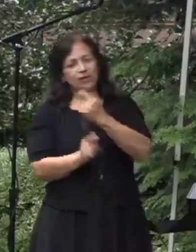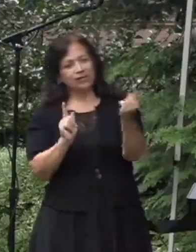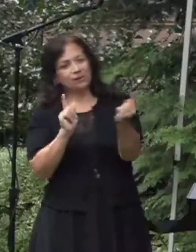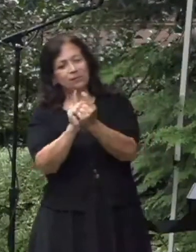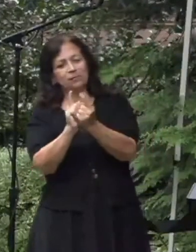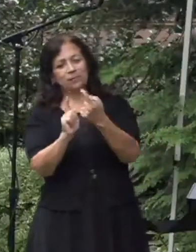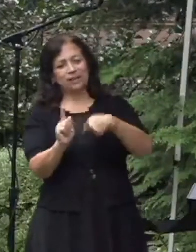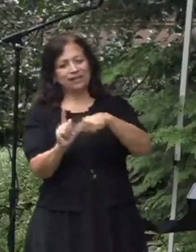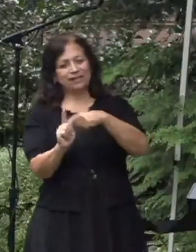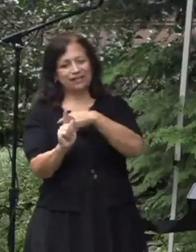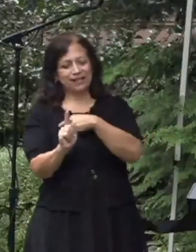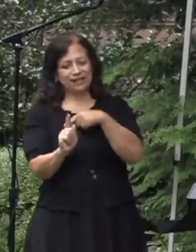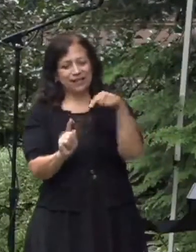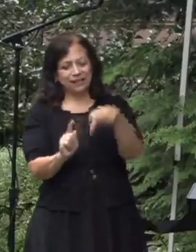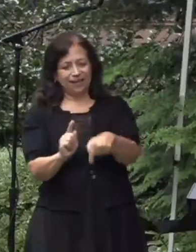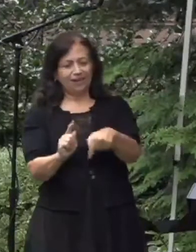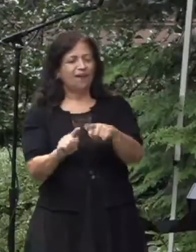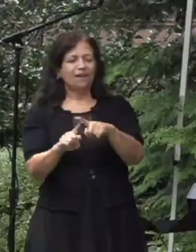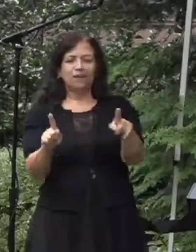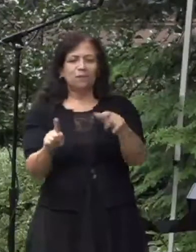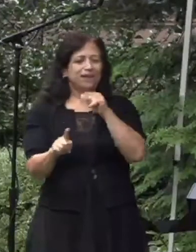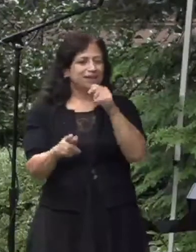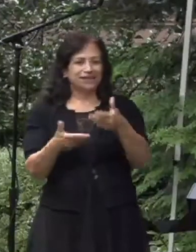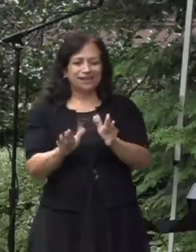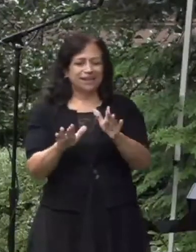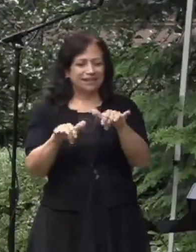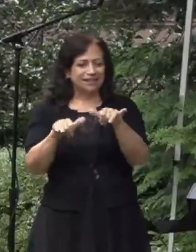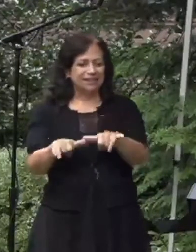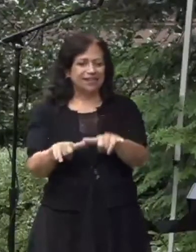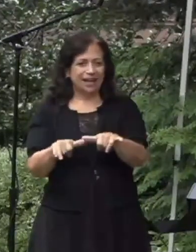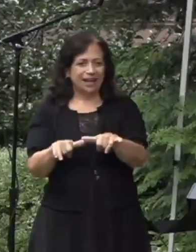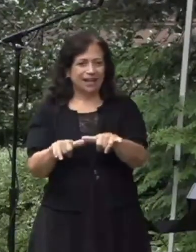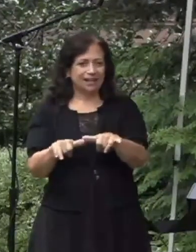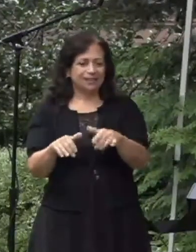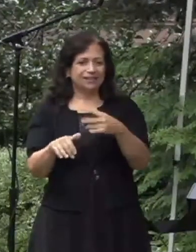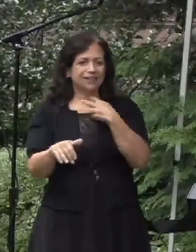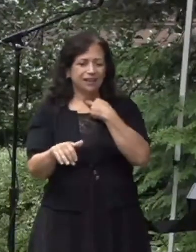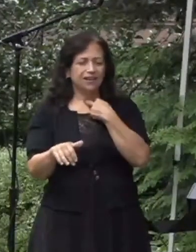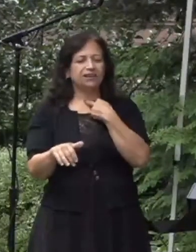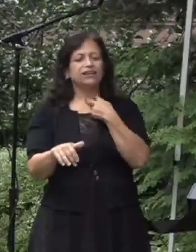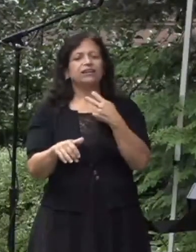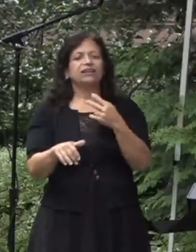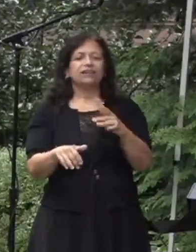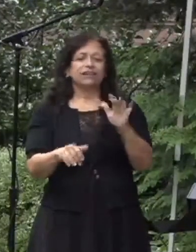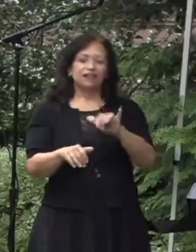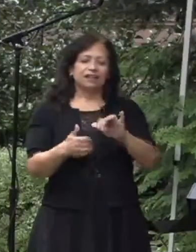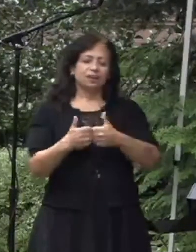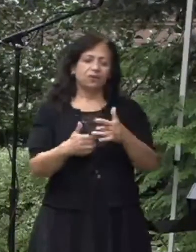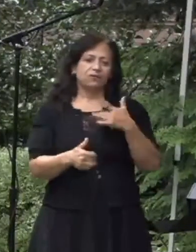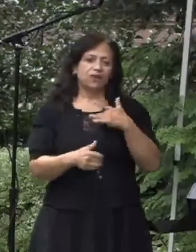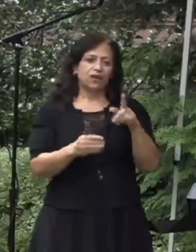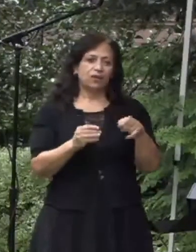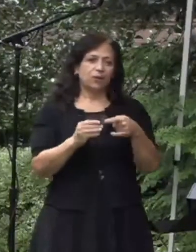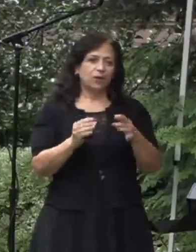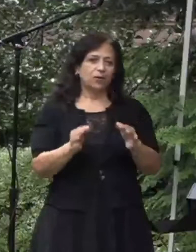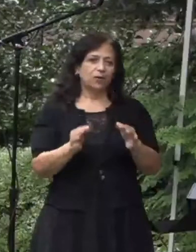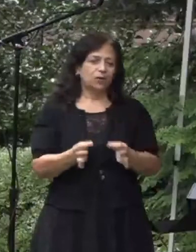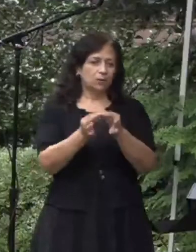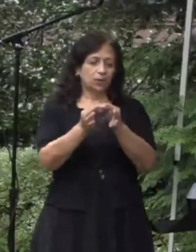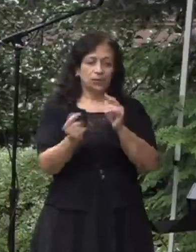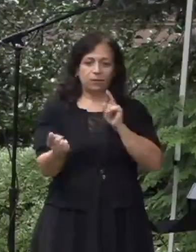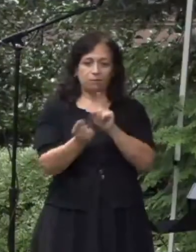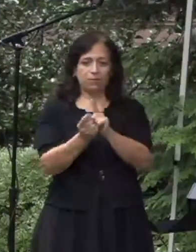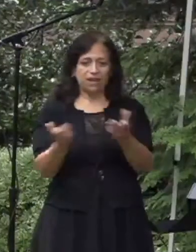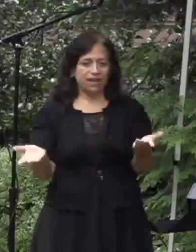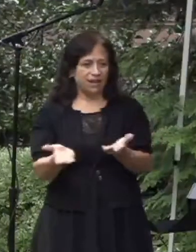stay there. And that's how I feel about communion together. We meet here